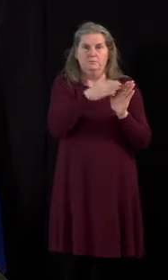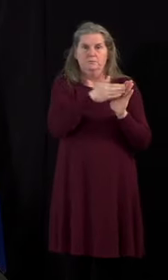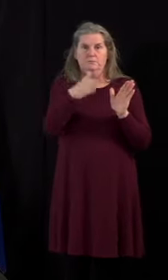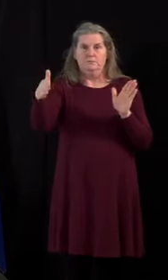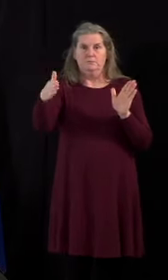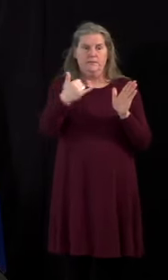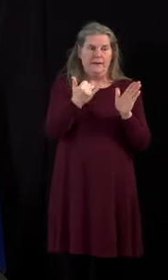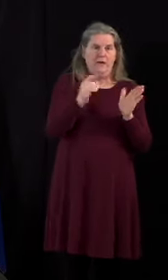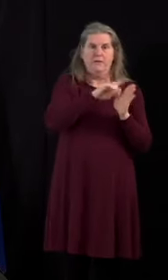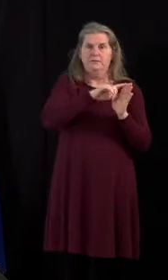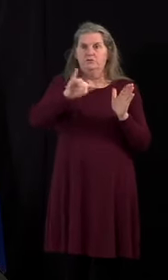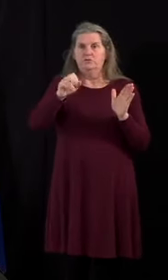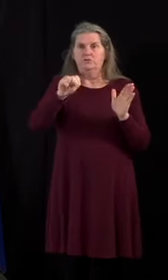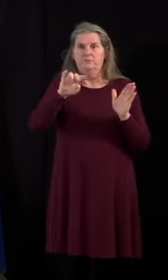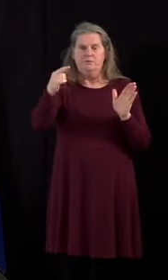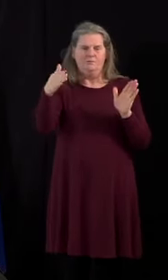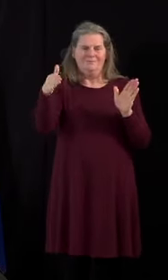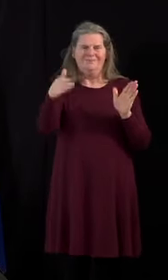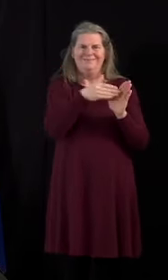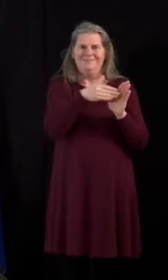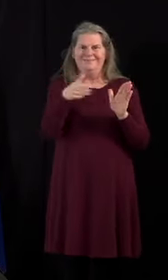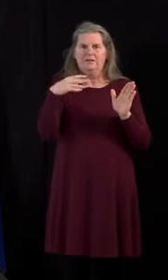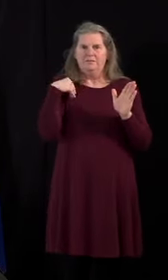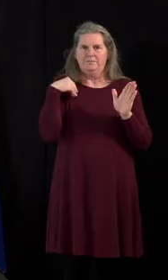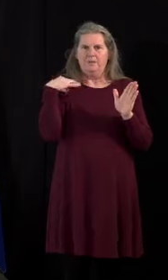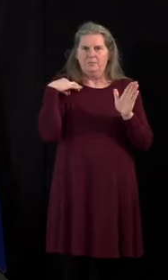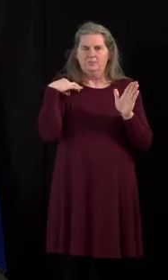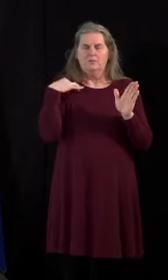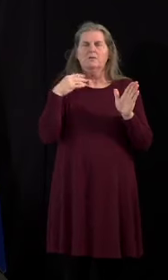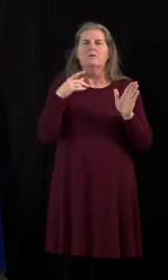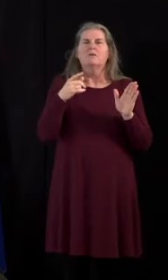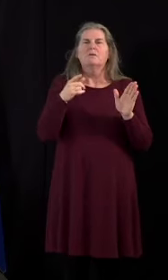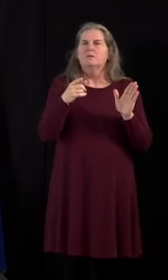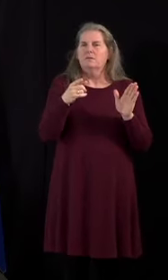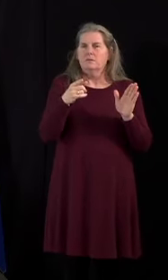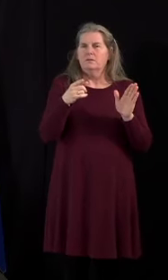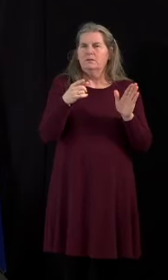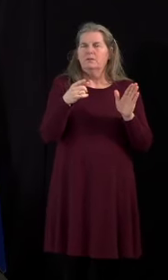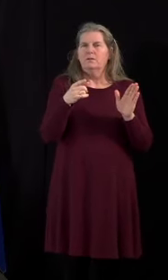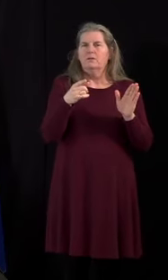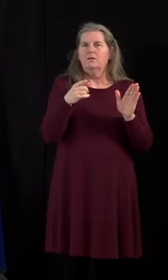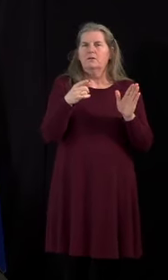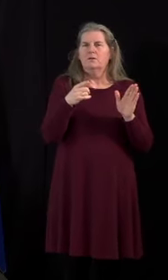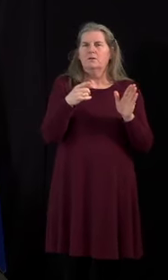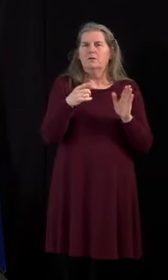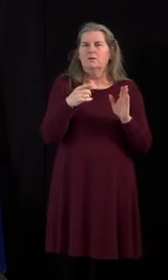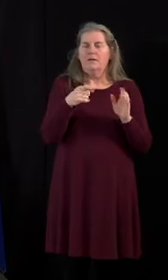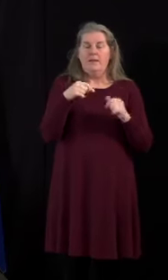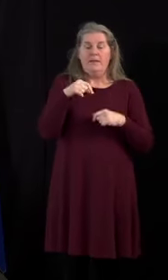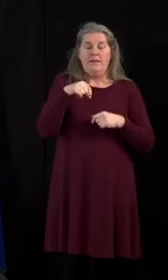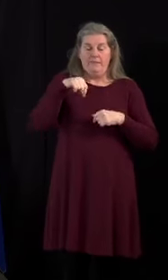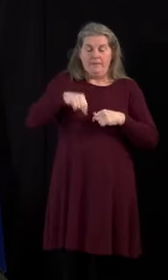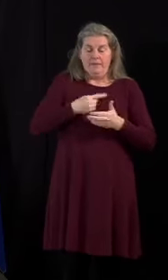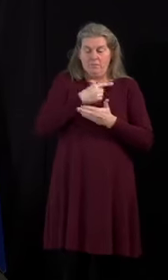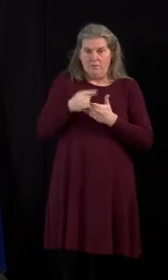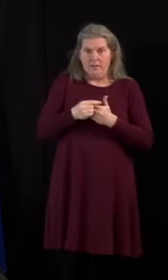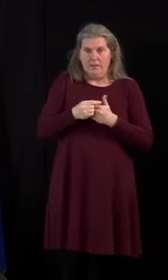So, and maybe that's what you said, but just to clarify here, what we're looking at is spending this